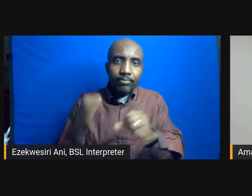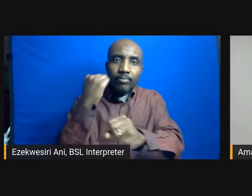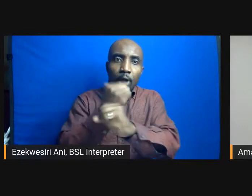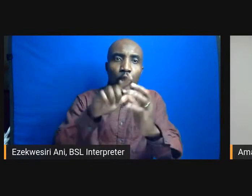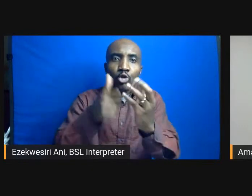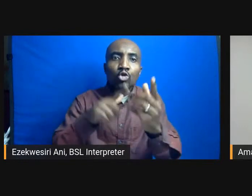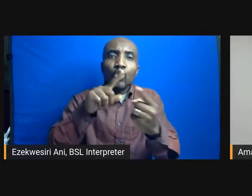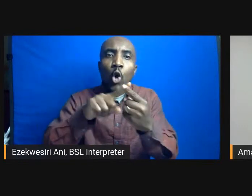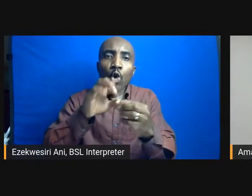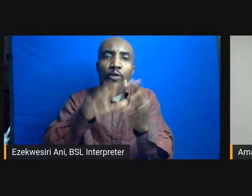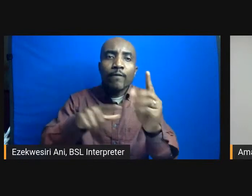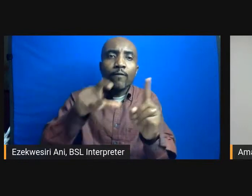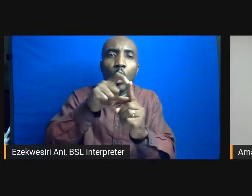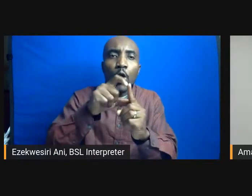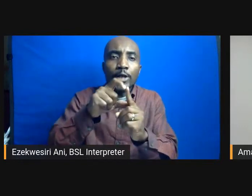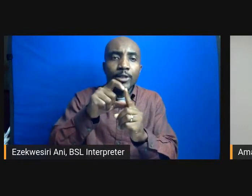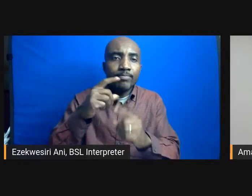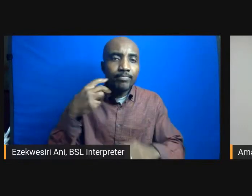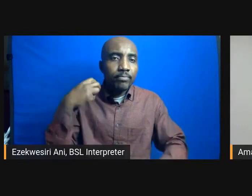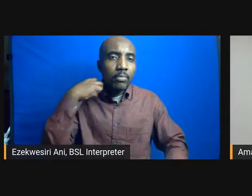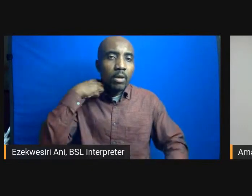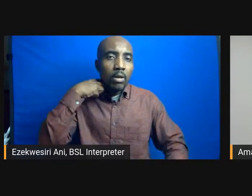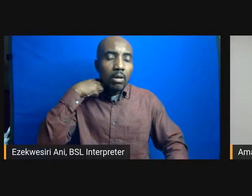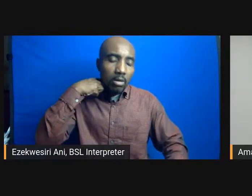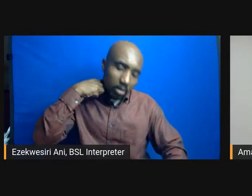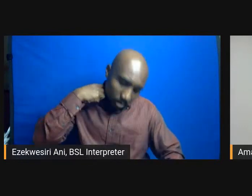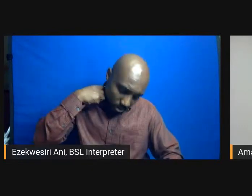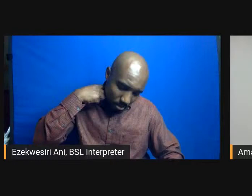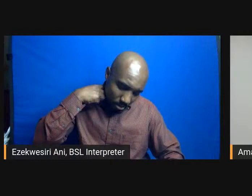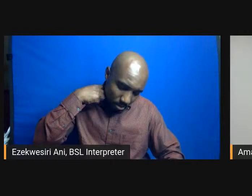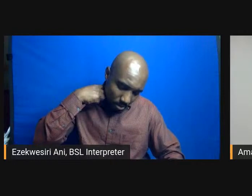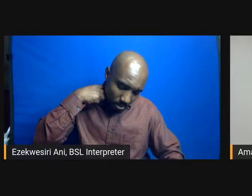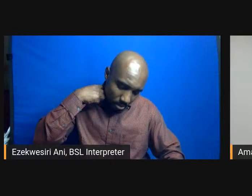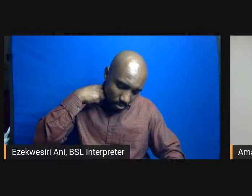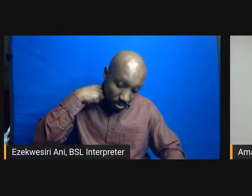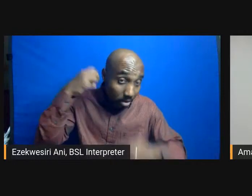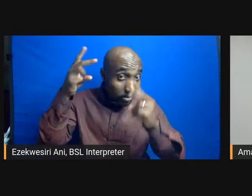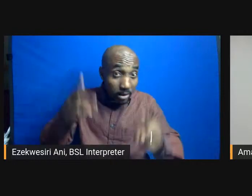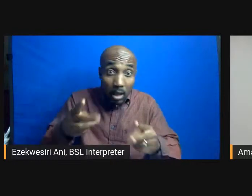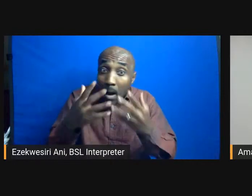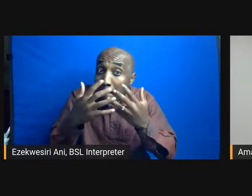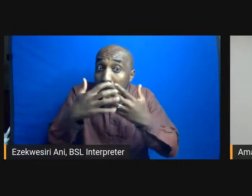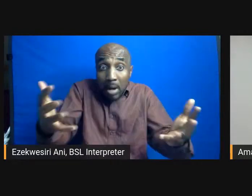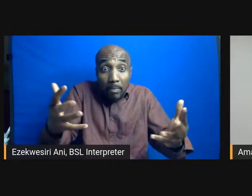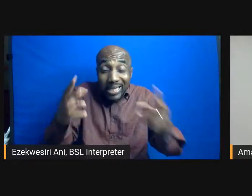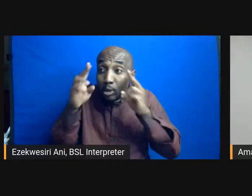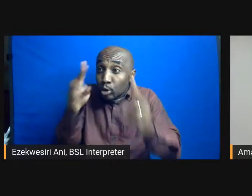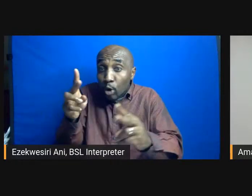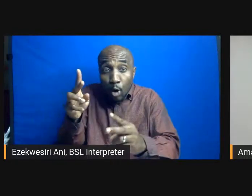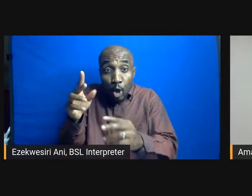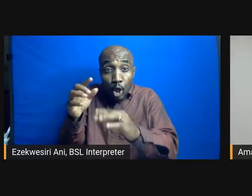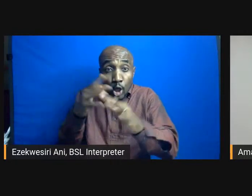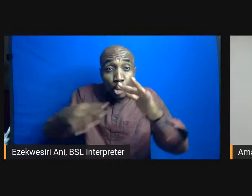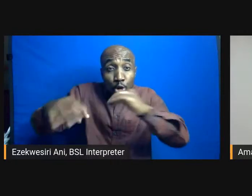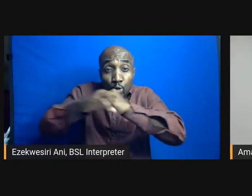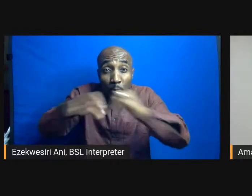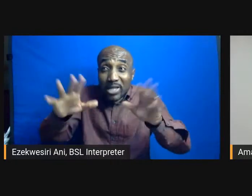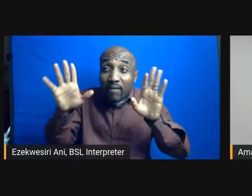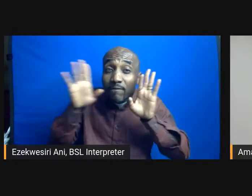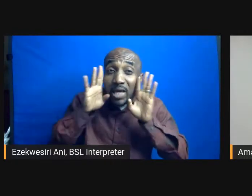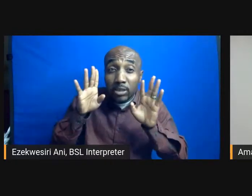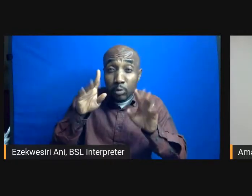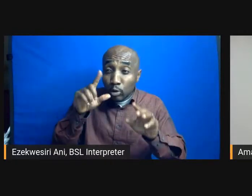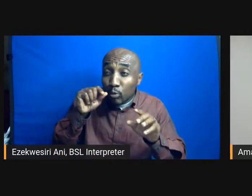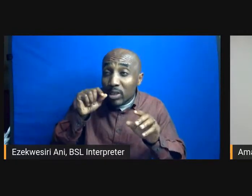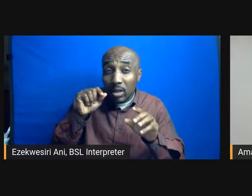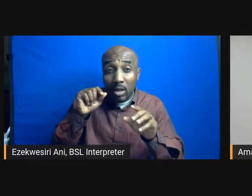the United States of America, a very public and blatant abuse of privilege, shocked many of